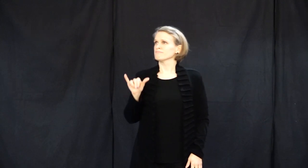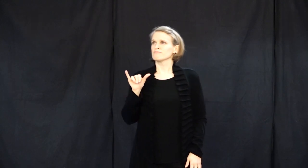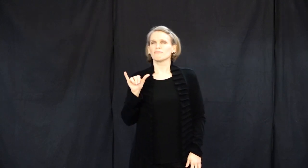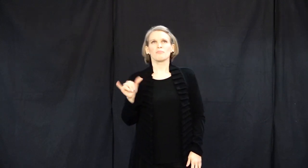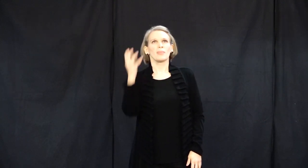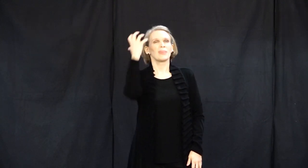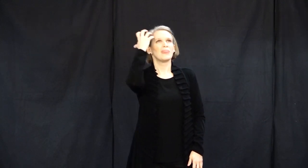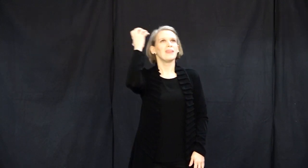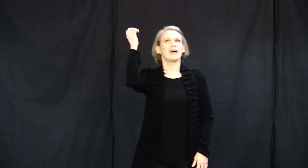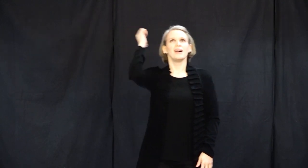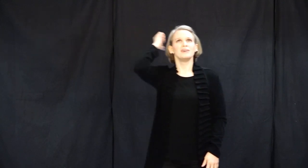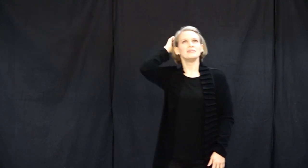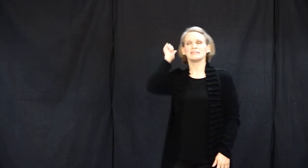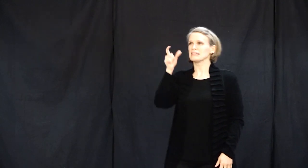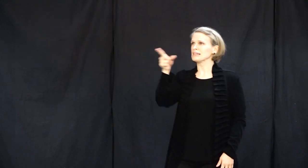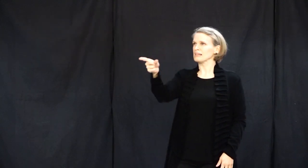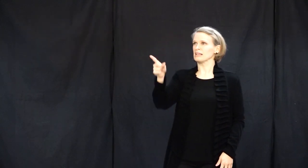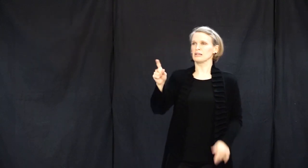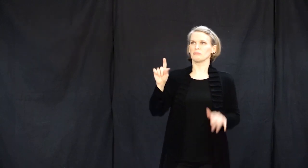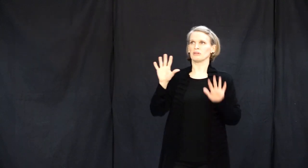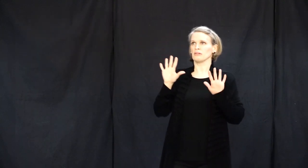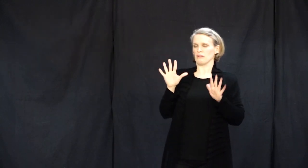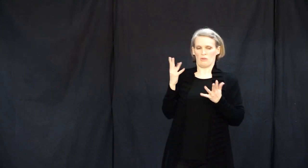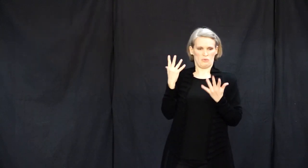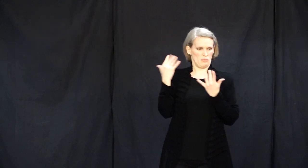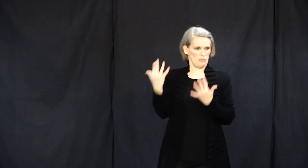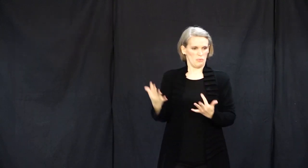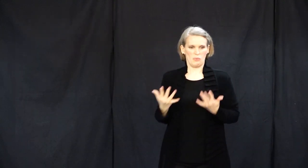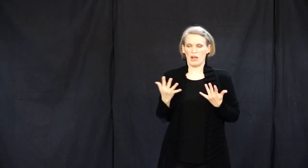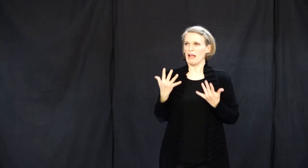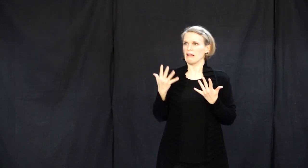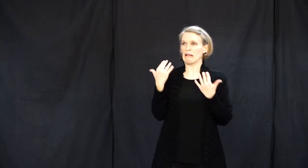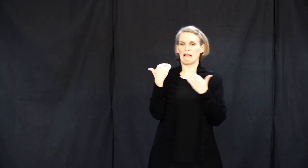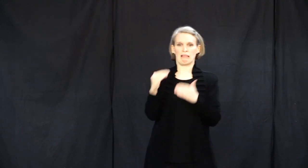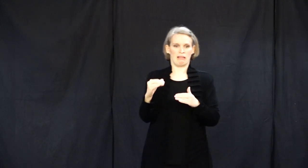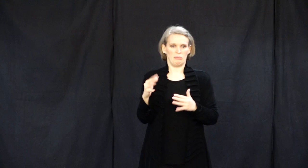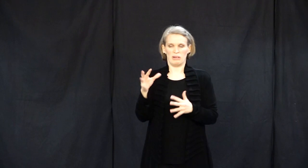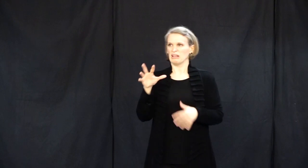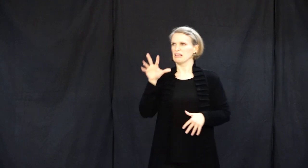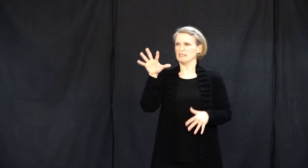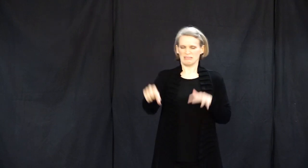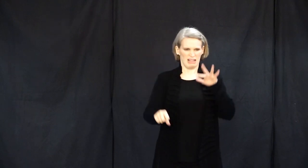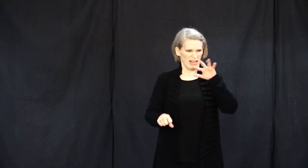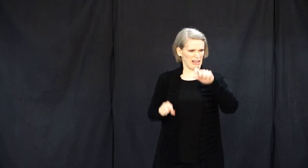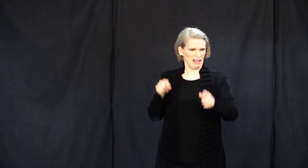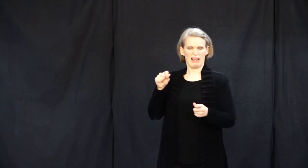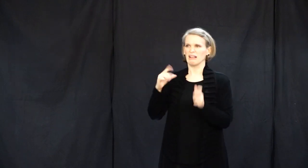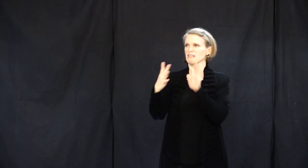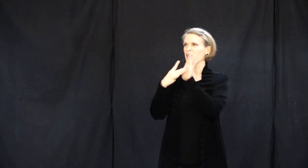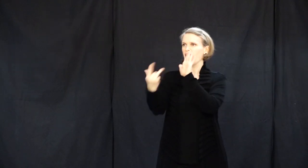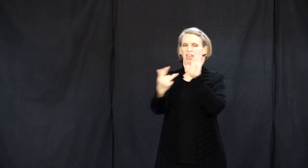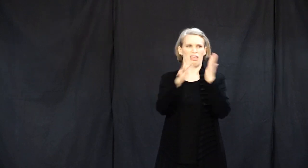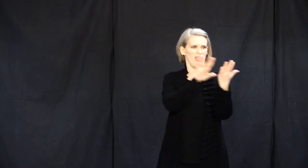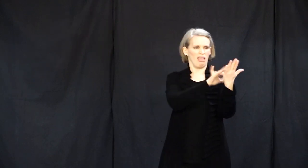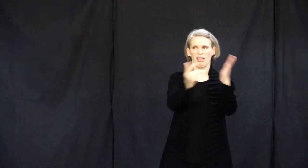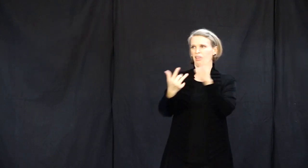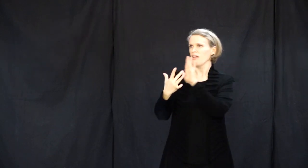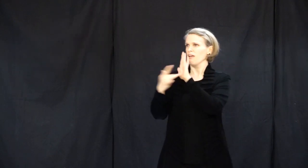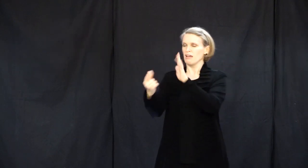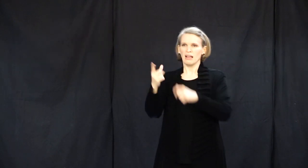Hamilton doesn't hesitate. He exhibits no restraint. Takes and he takes and he takes, and he keeps winning